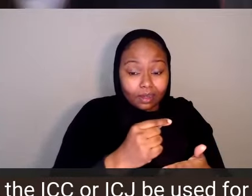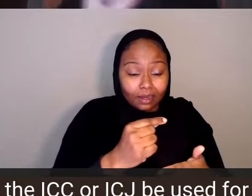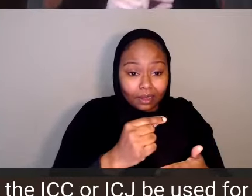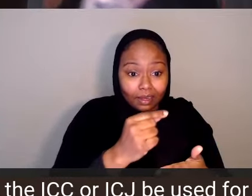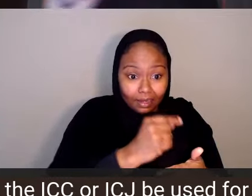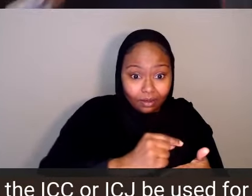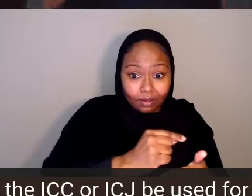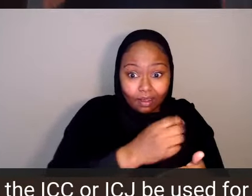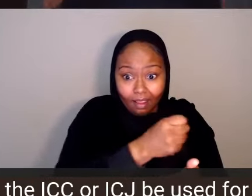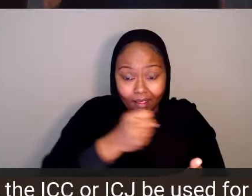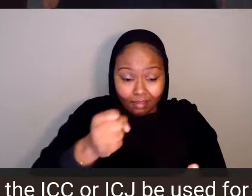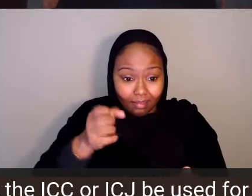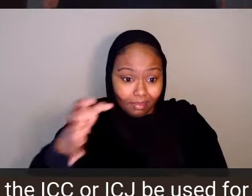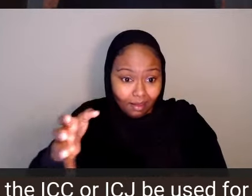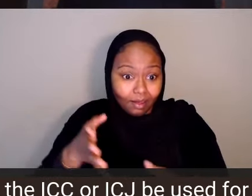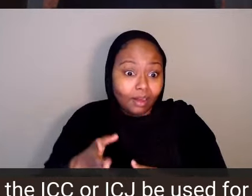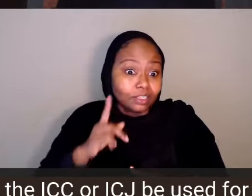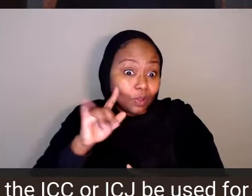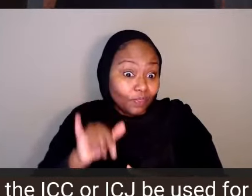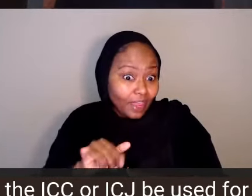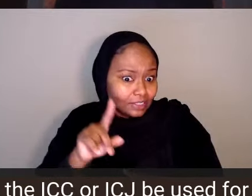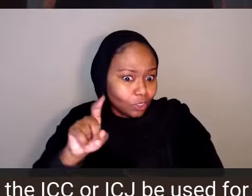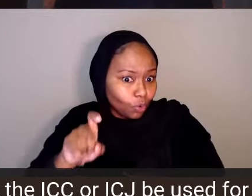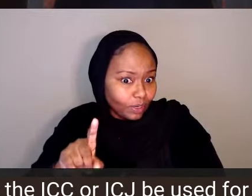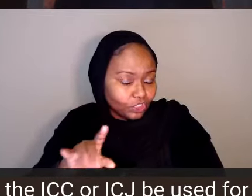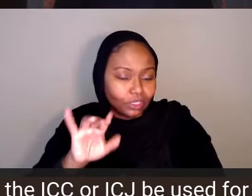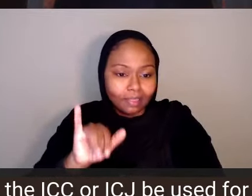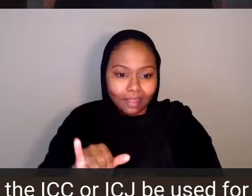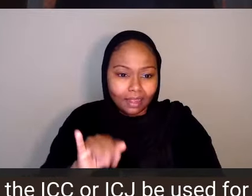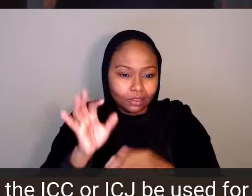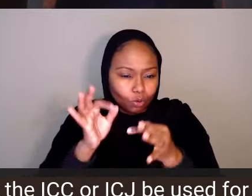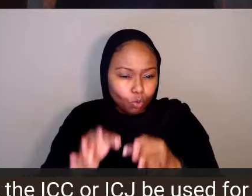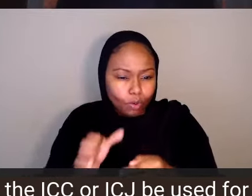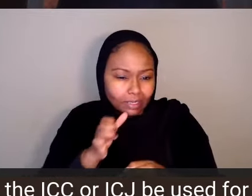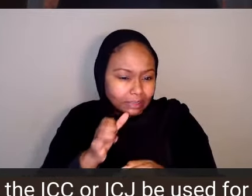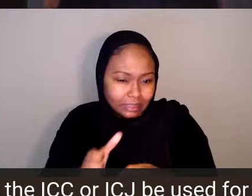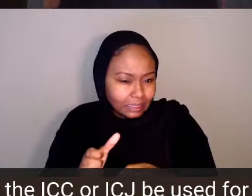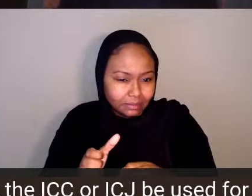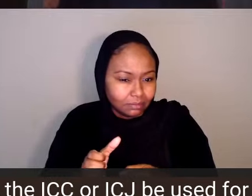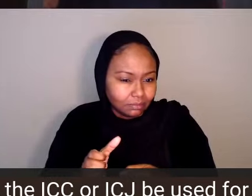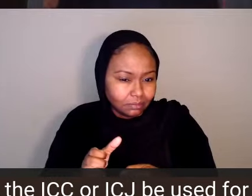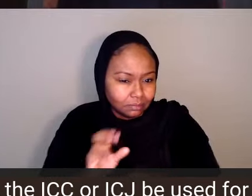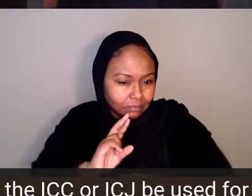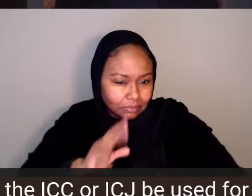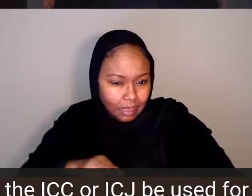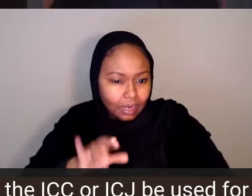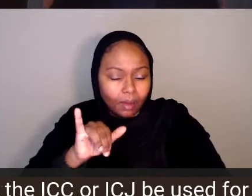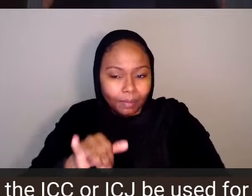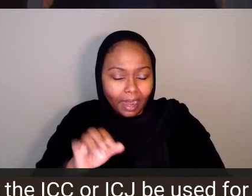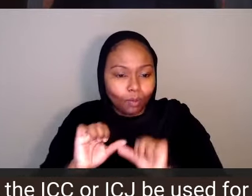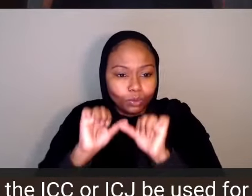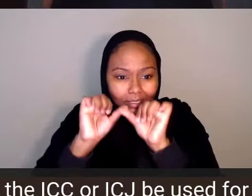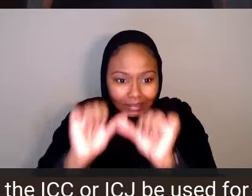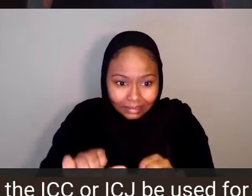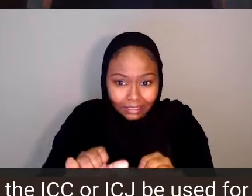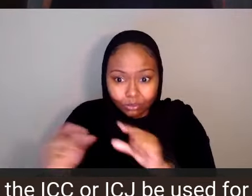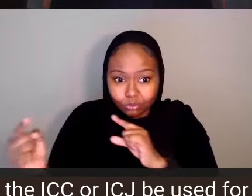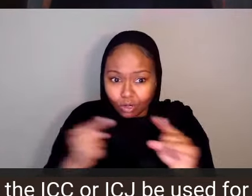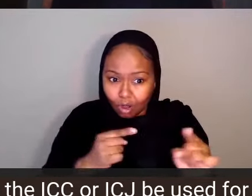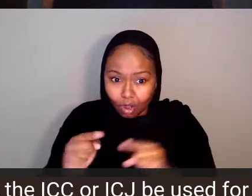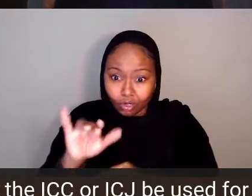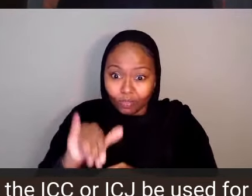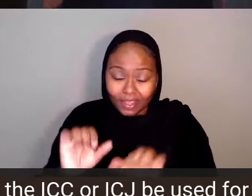states. So that's a question that the court didn't fully get to, but I would continue to argue that it's a continuing